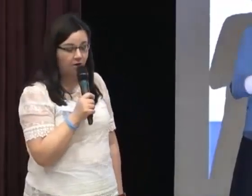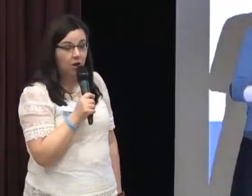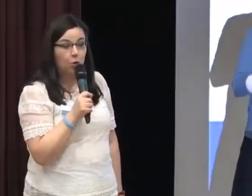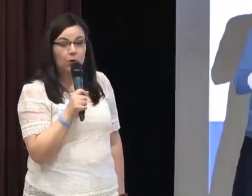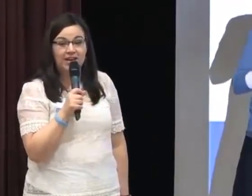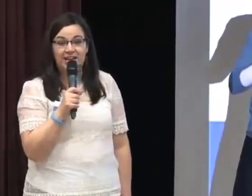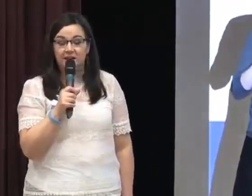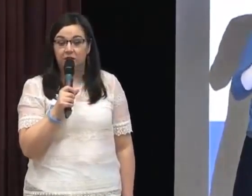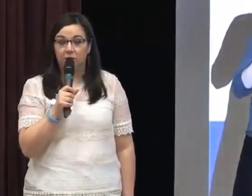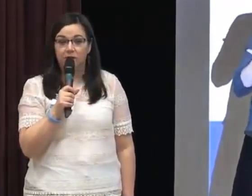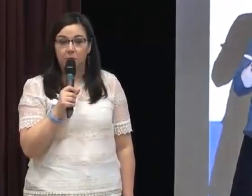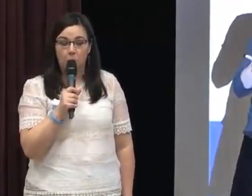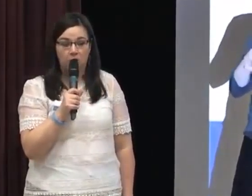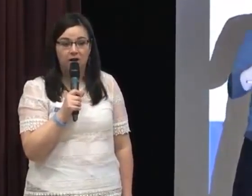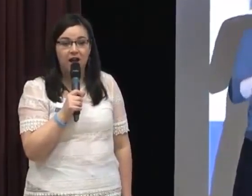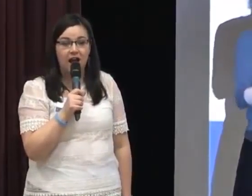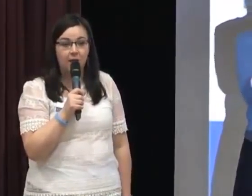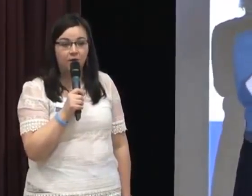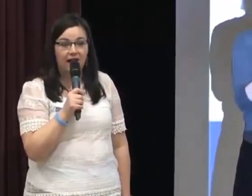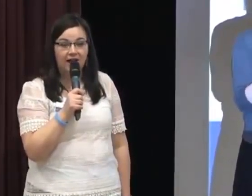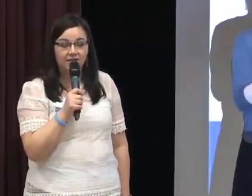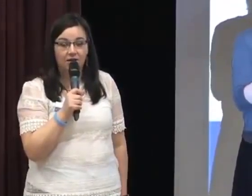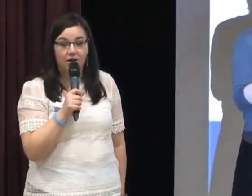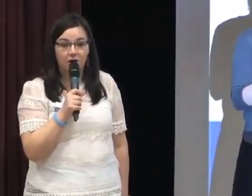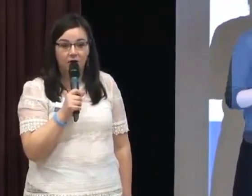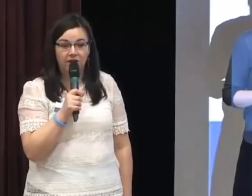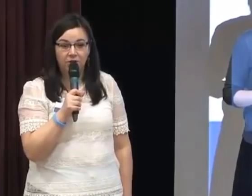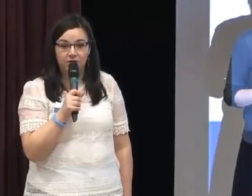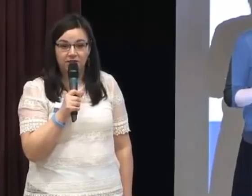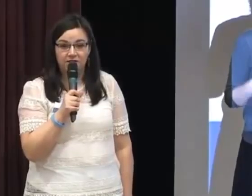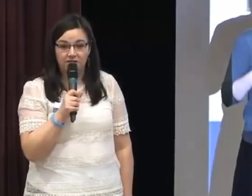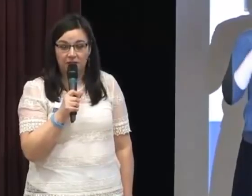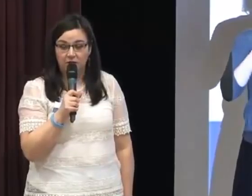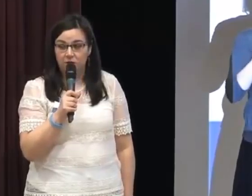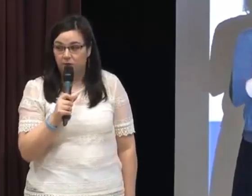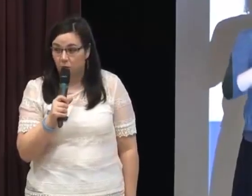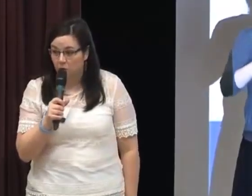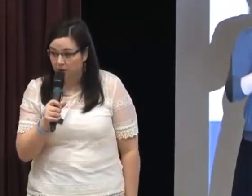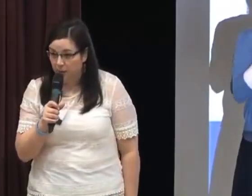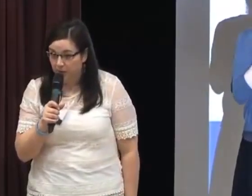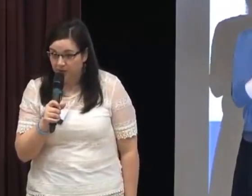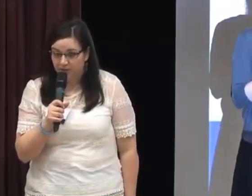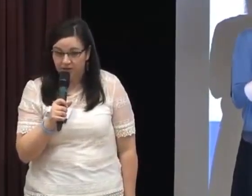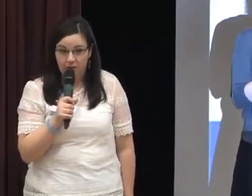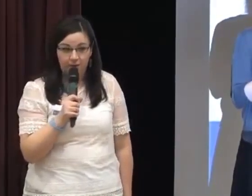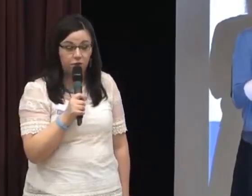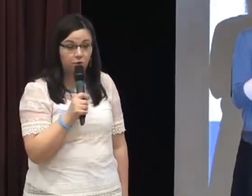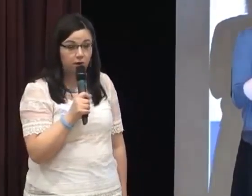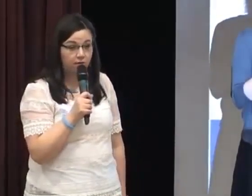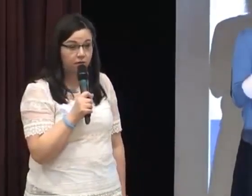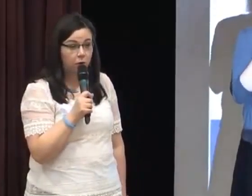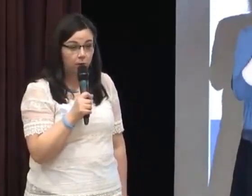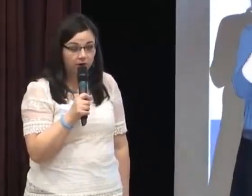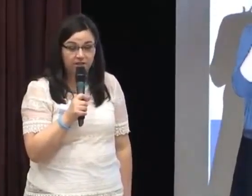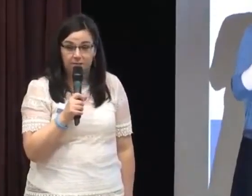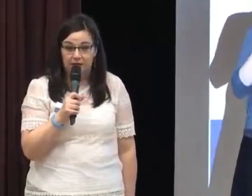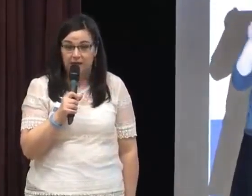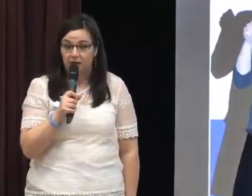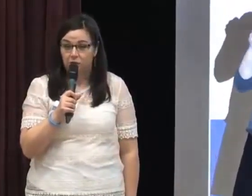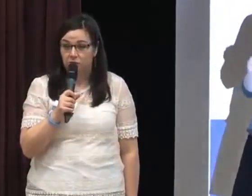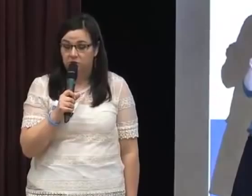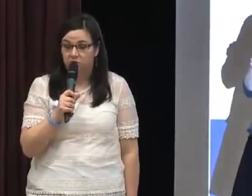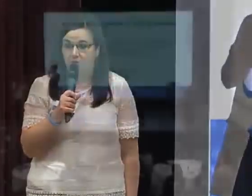wall. We need 3 more. I will ask all interested conveners who have already posted their topic to come forward to